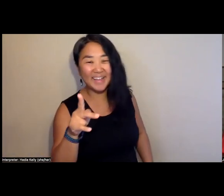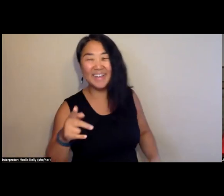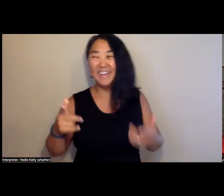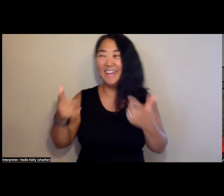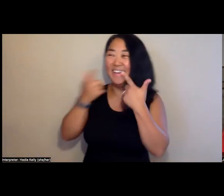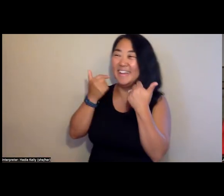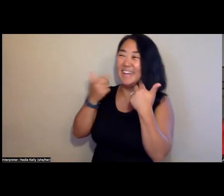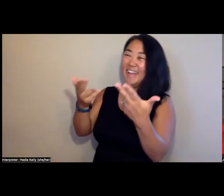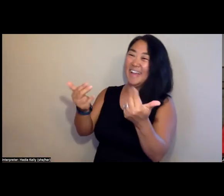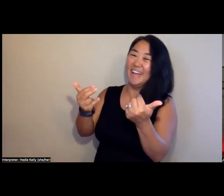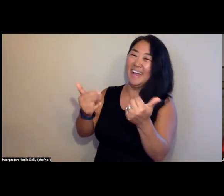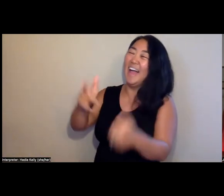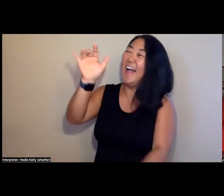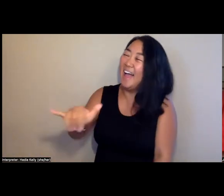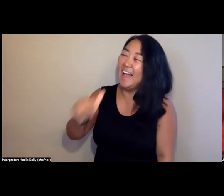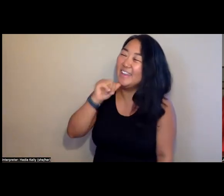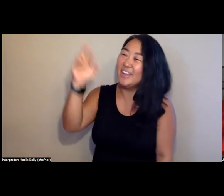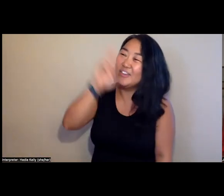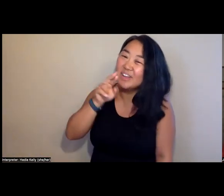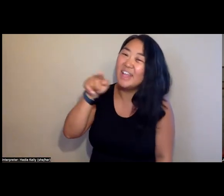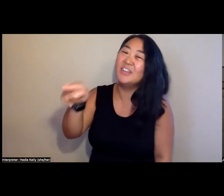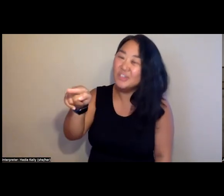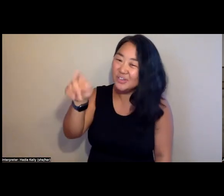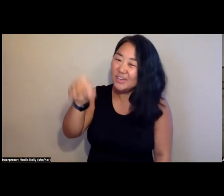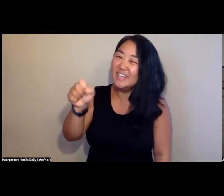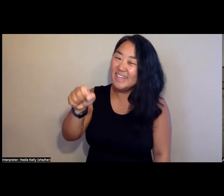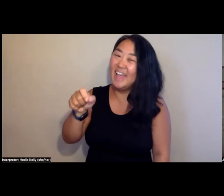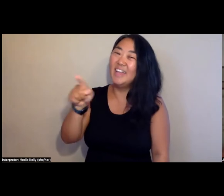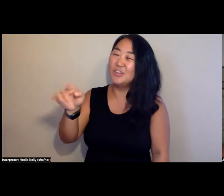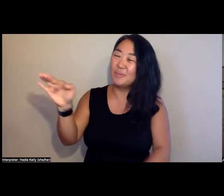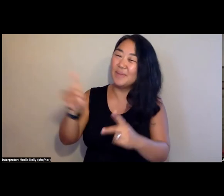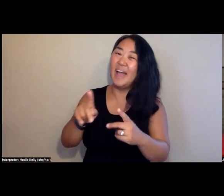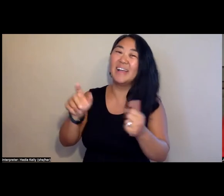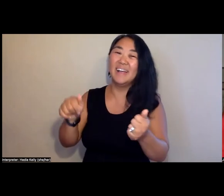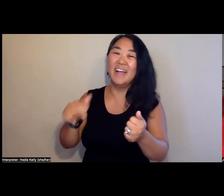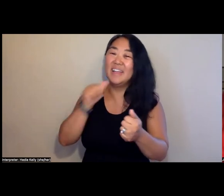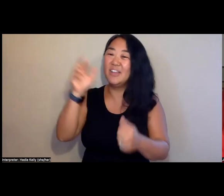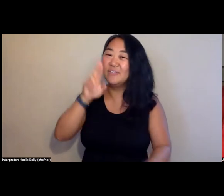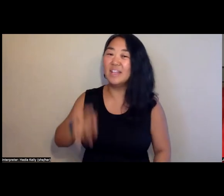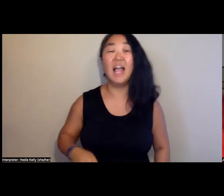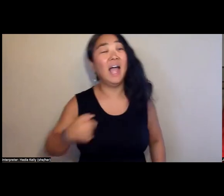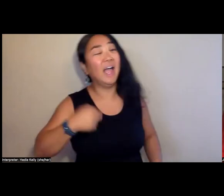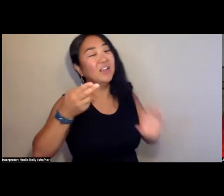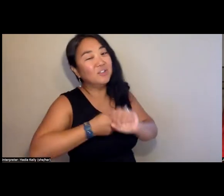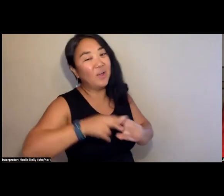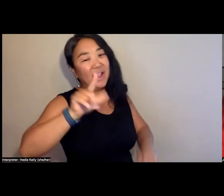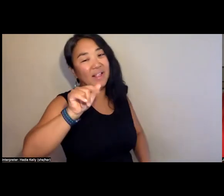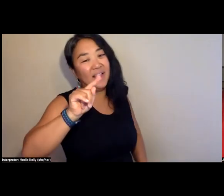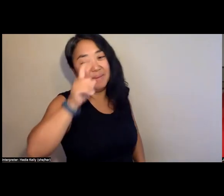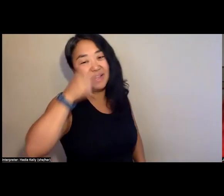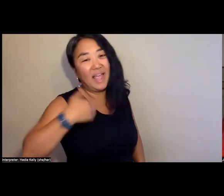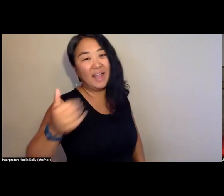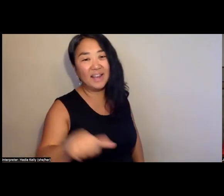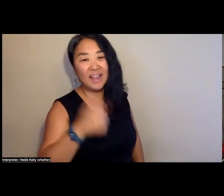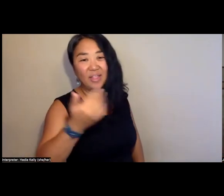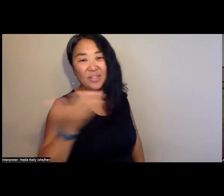I hadn't realized you were on the call. And then I was like, oh, yes, you are the person who fell in the creek. And I'm glad that you are. I joined late because I had something else. I'm